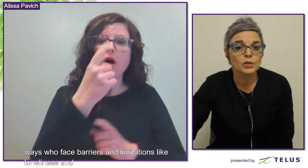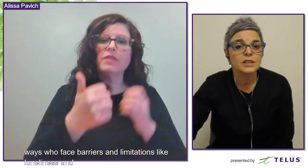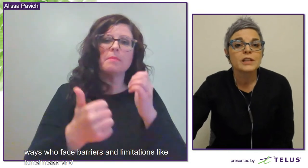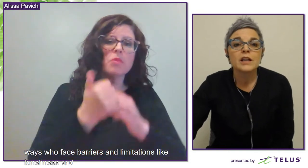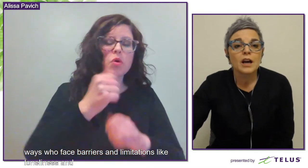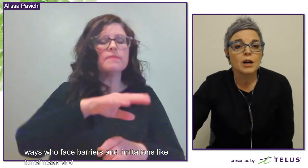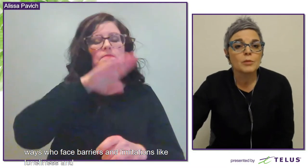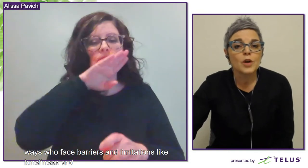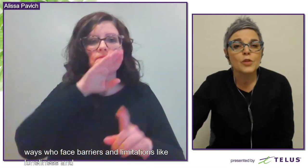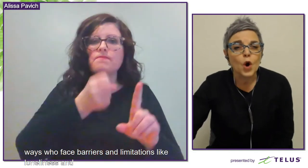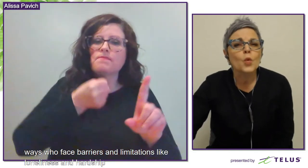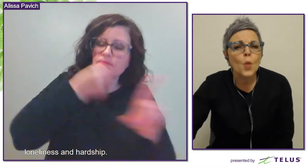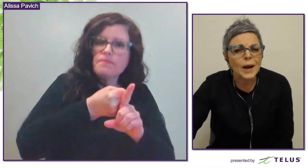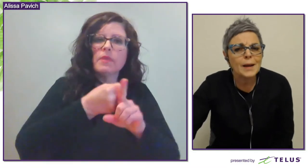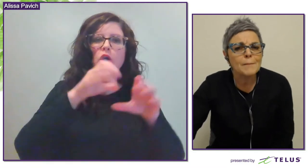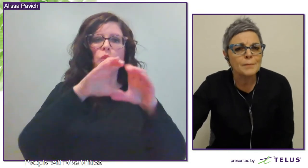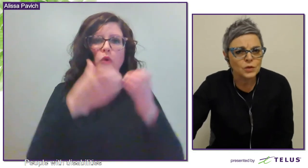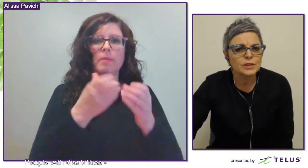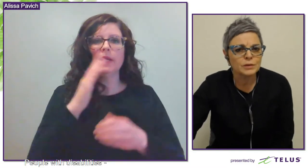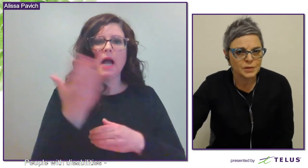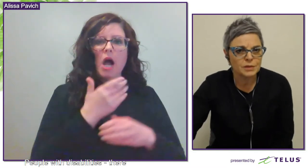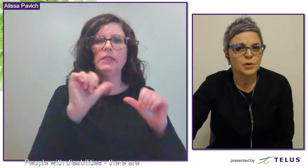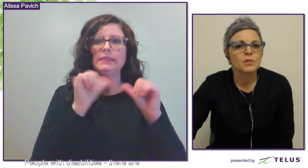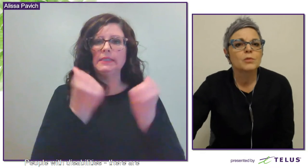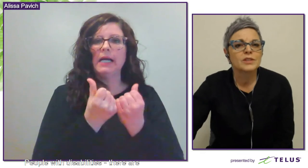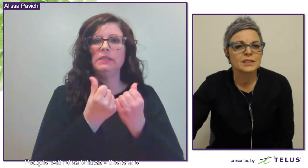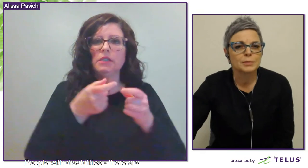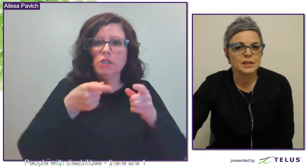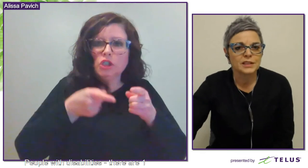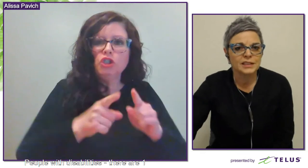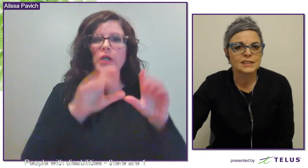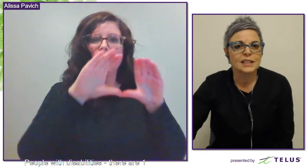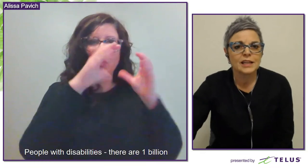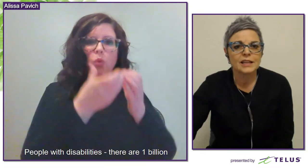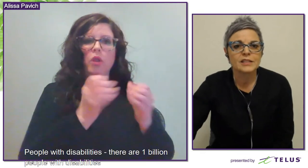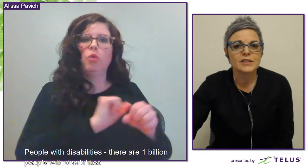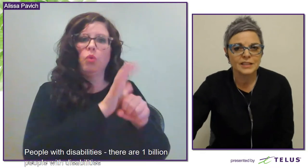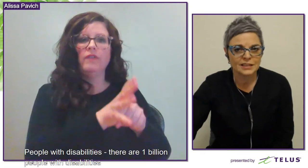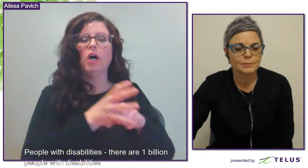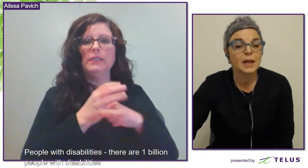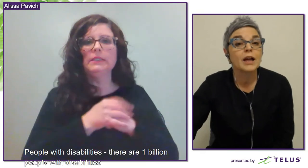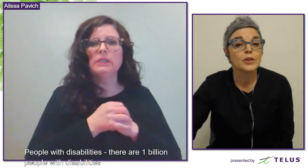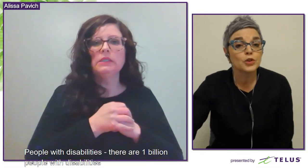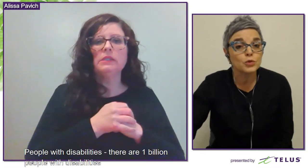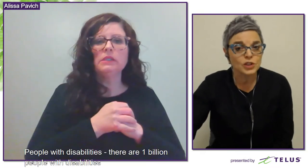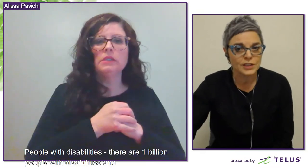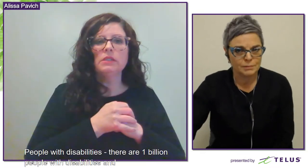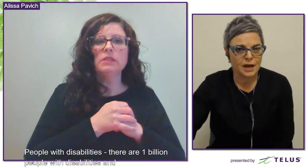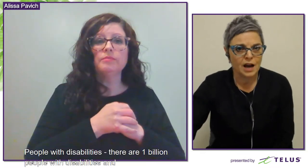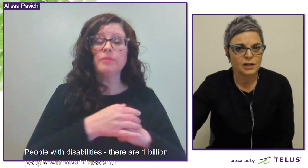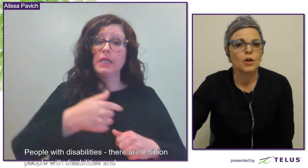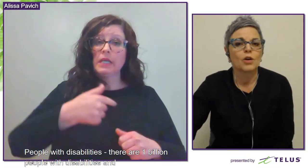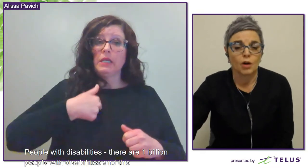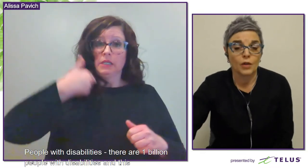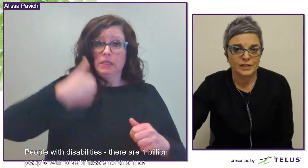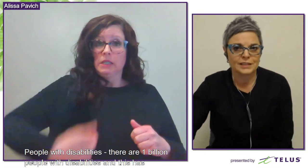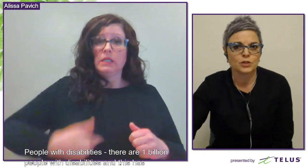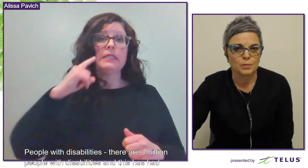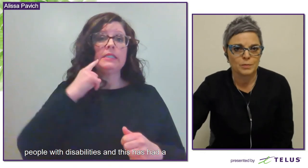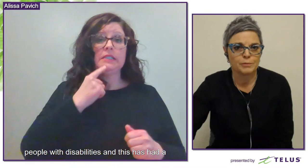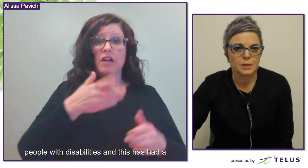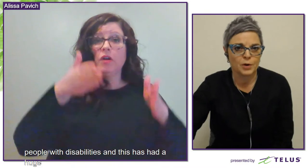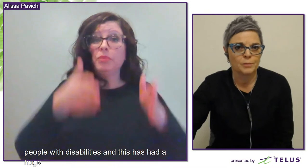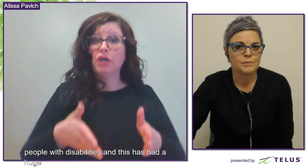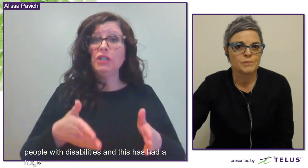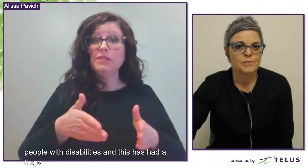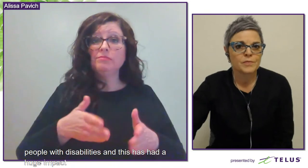the world, there are 1 billion people with disabilities, and this has had the hugest impact on this